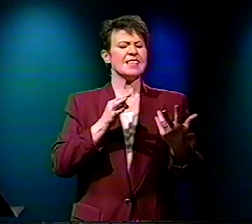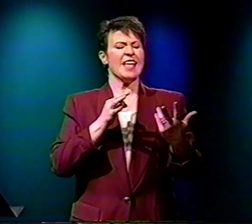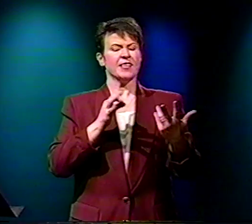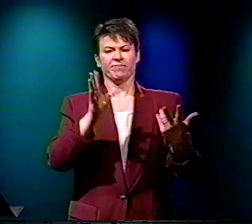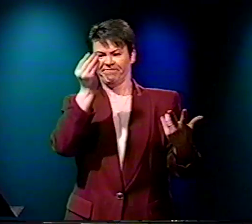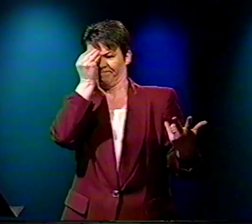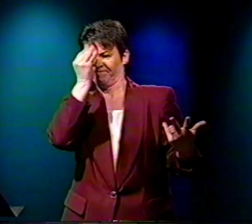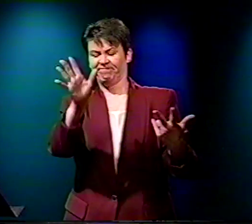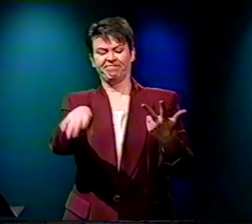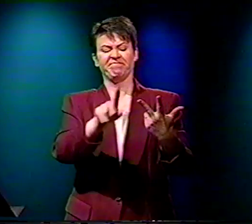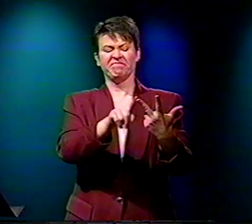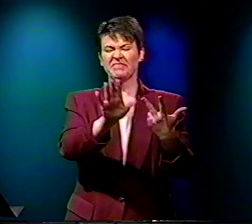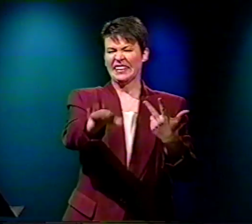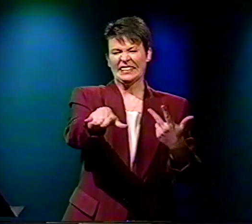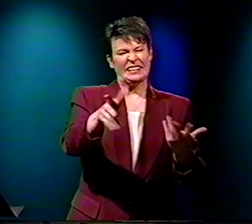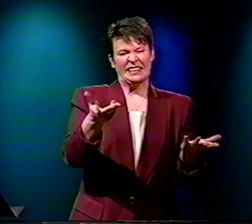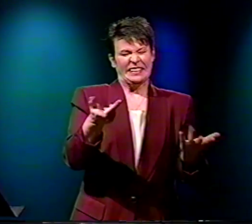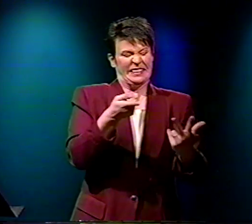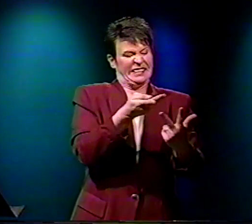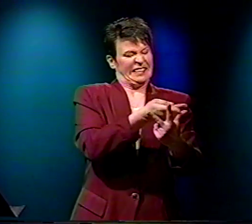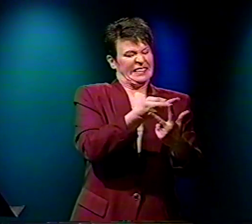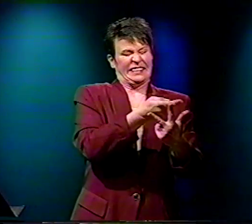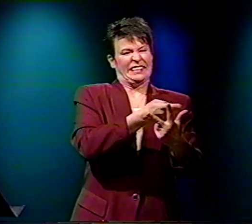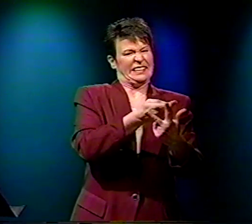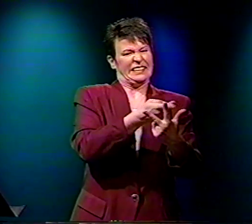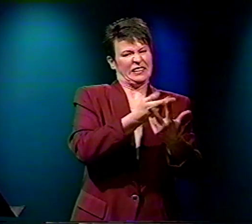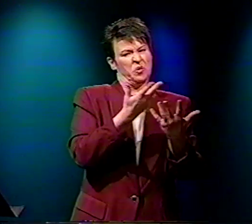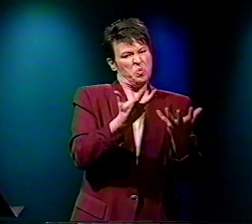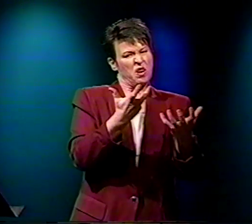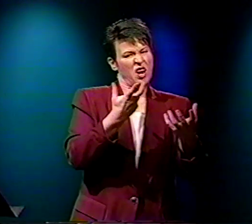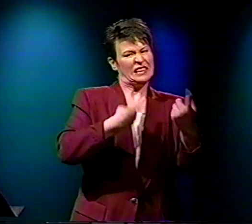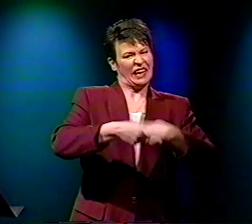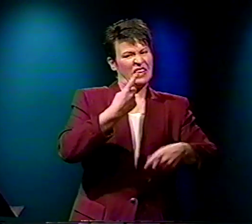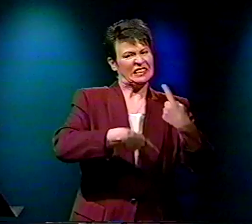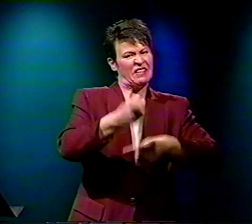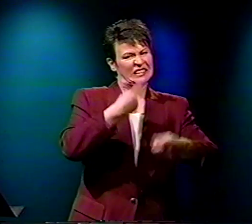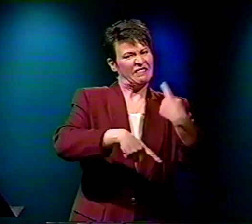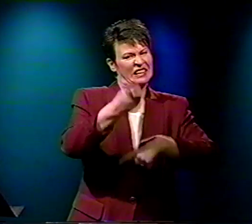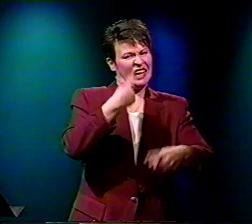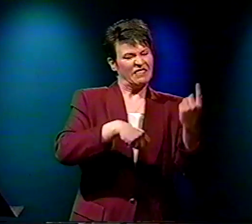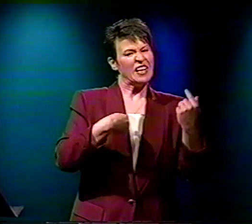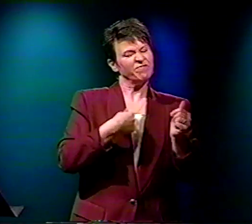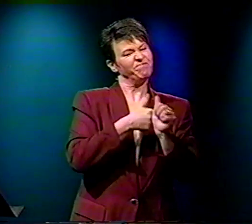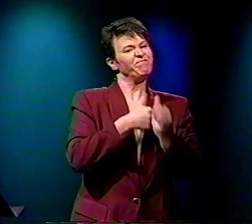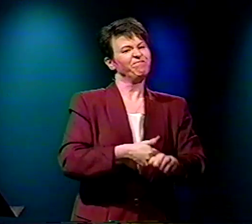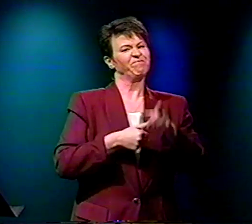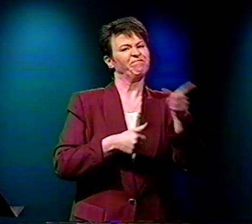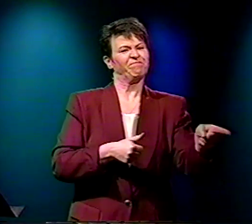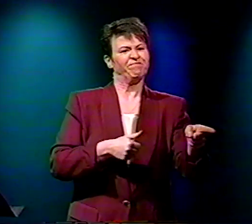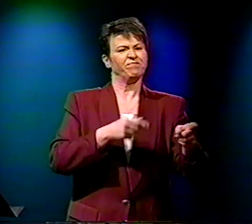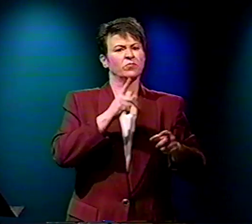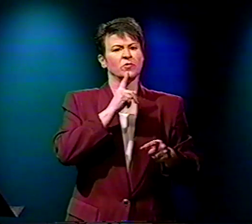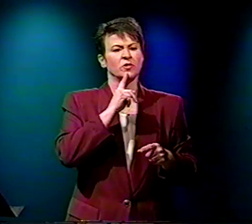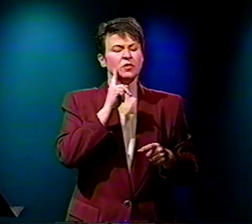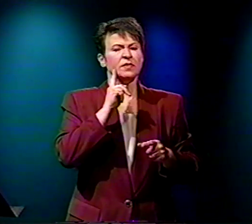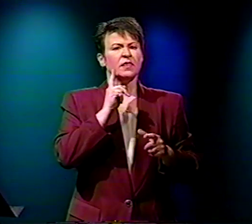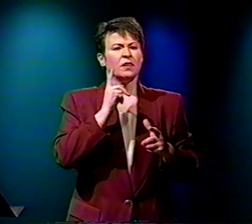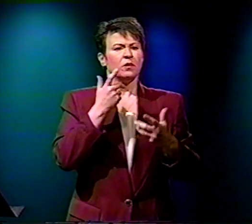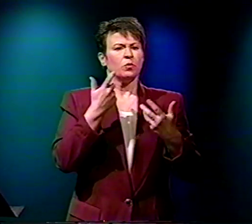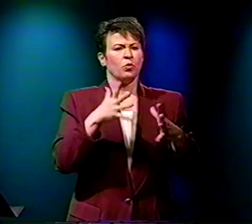oral interpreting. So the interpreter might tell the ASL preference student, says, well, I'm going to follow the more signed